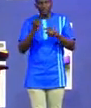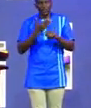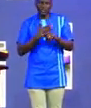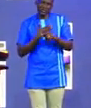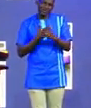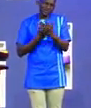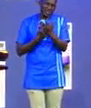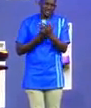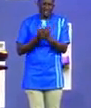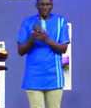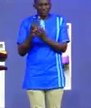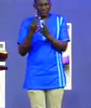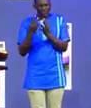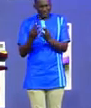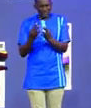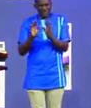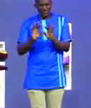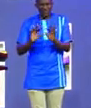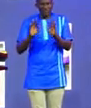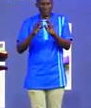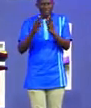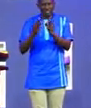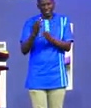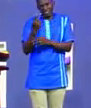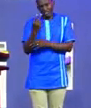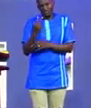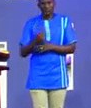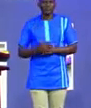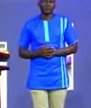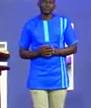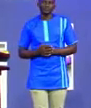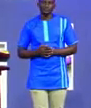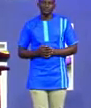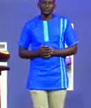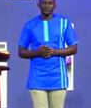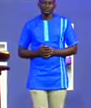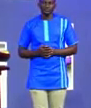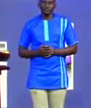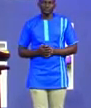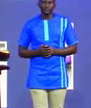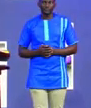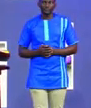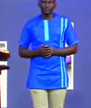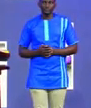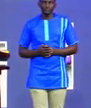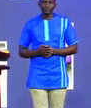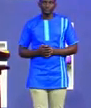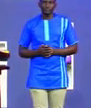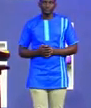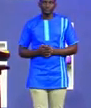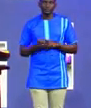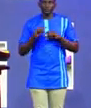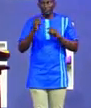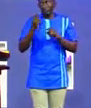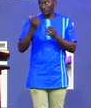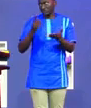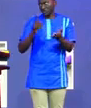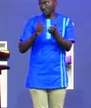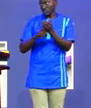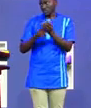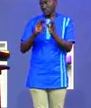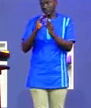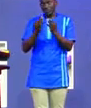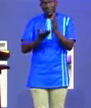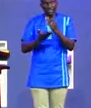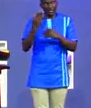items nga bbiri enkulu. We have like two key items. Tugenda kufuna family update. We are going to get